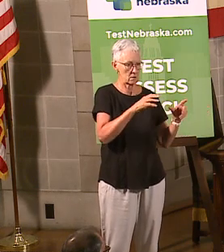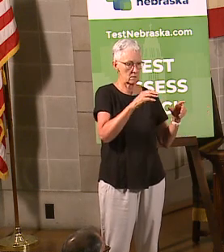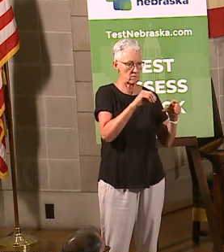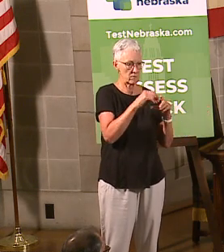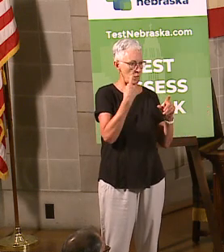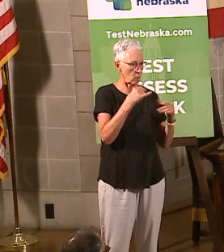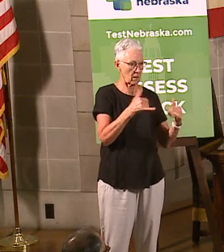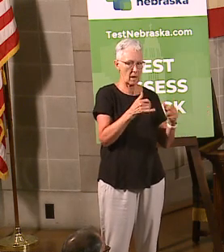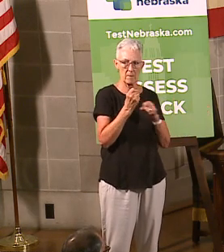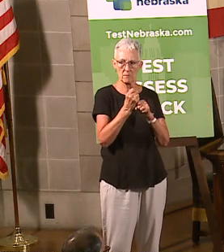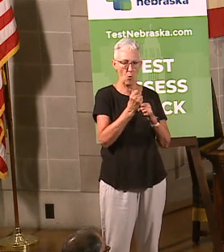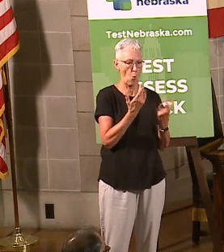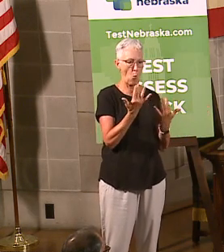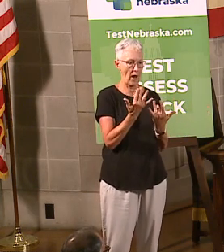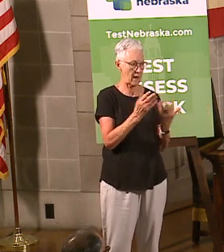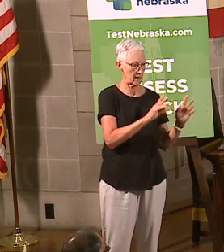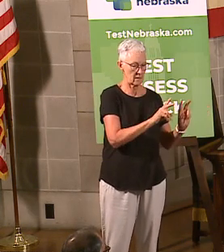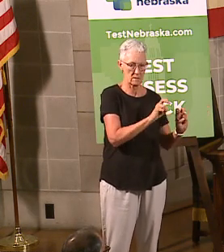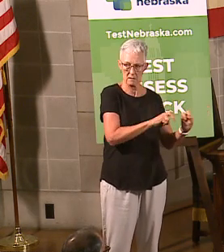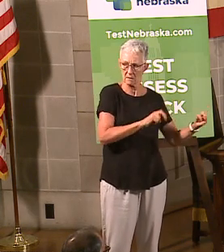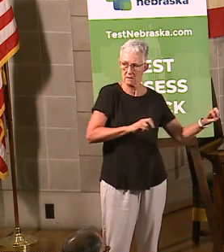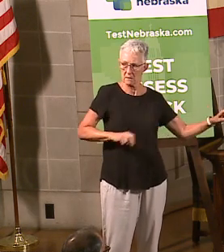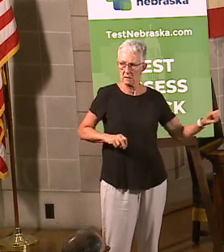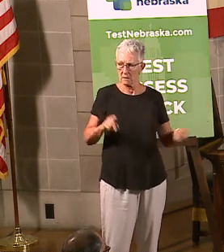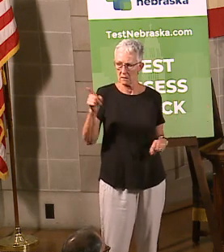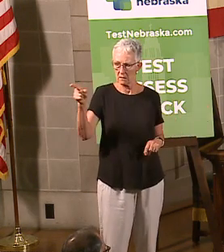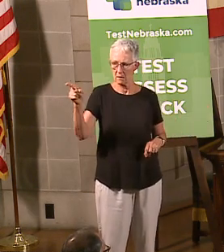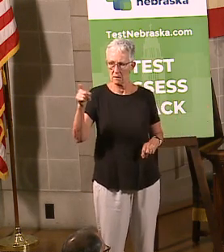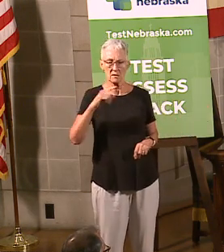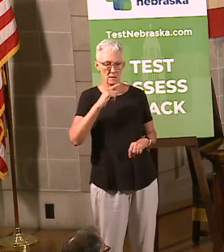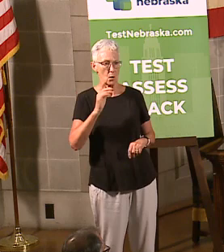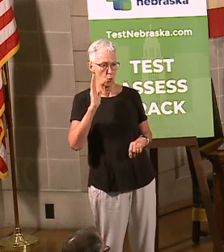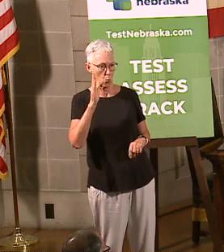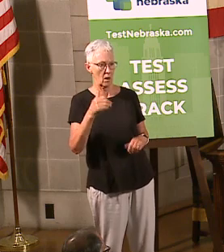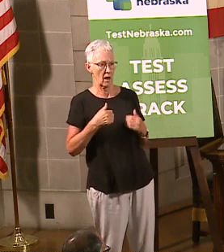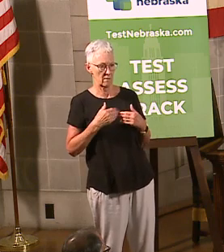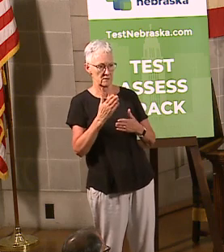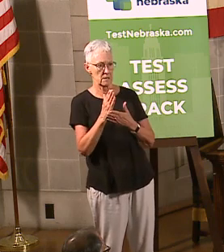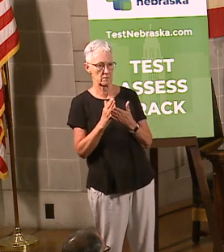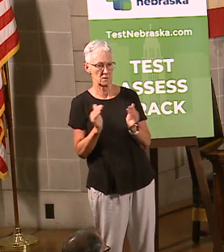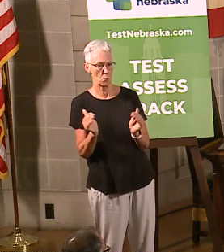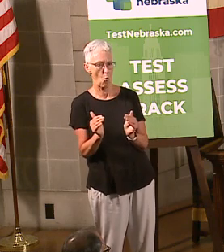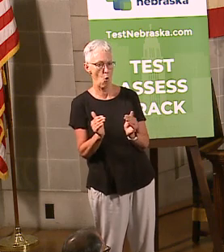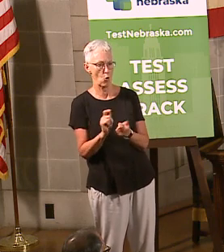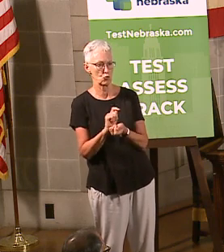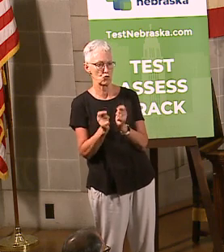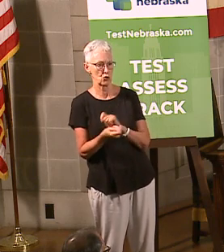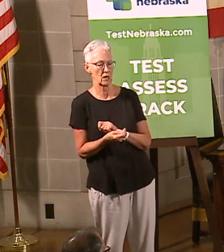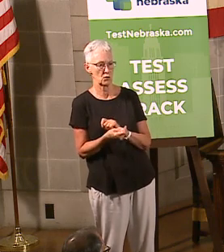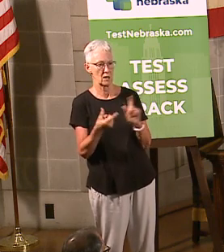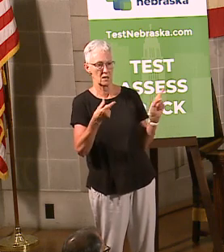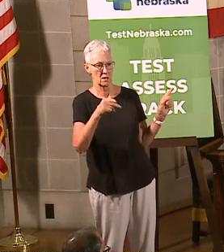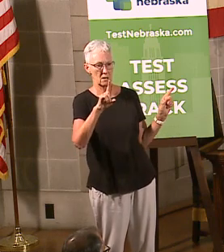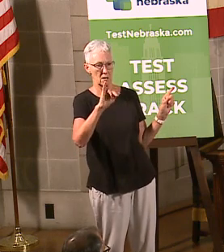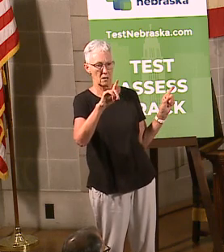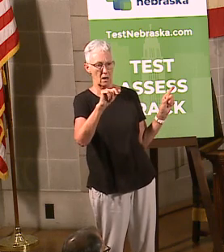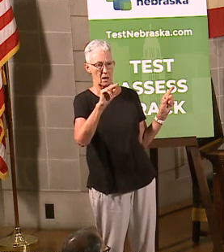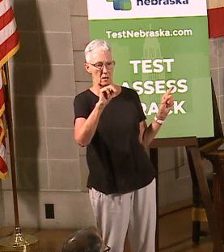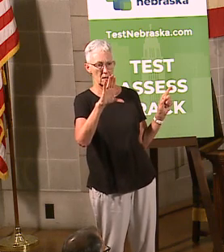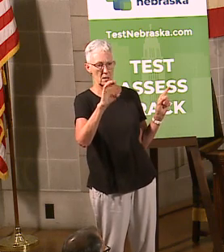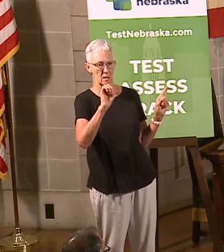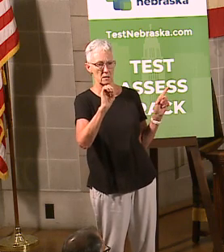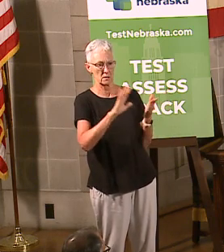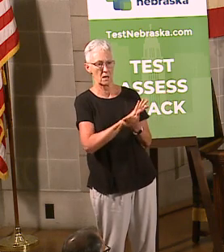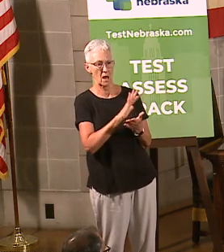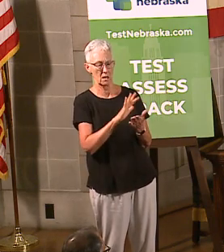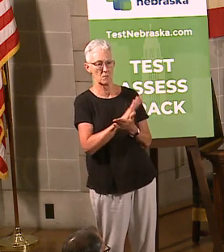in guidance. Yep, and we'll make some small adjustments. And there'll be some small adjustments to that. So I'd refer you to the guidance document comes out, but that'll still be in the guidance documents.